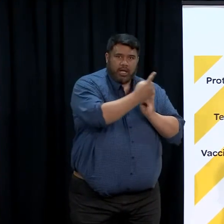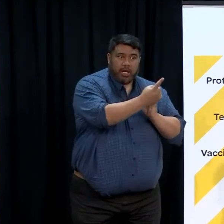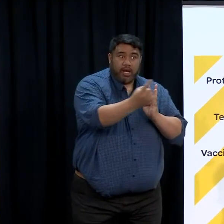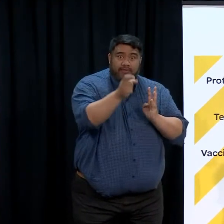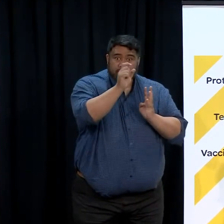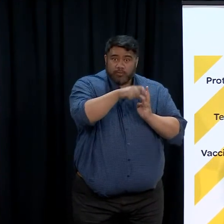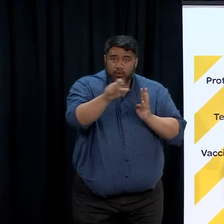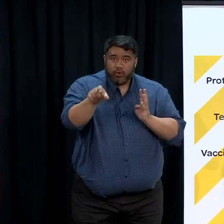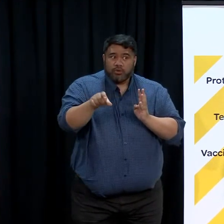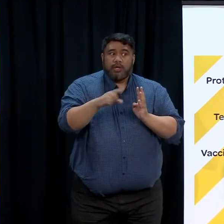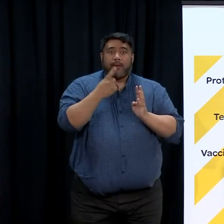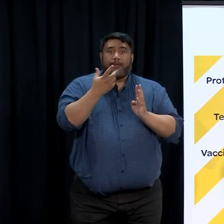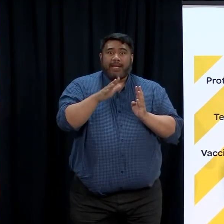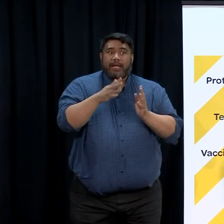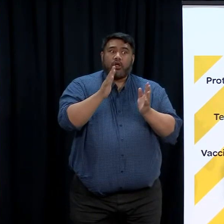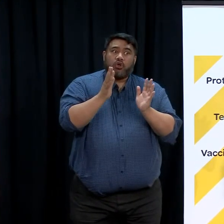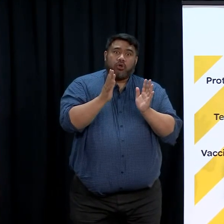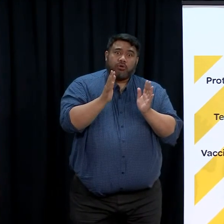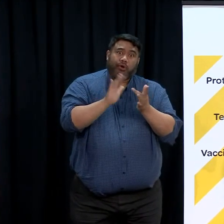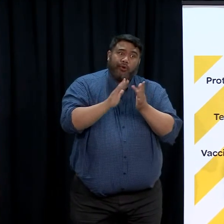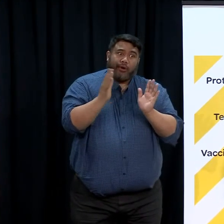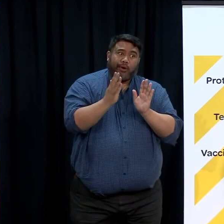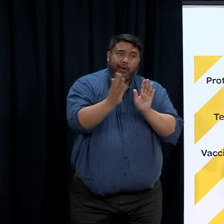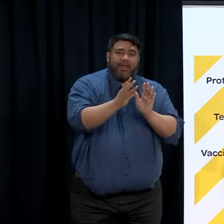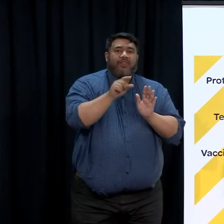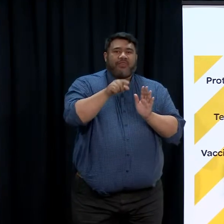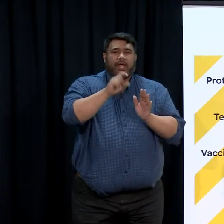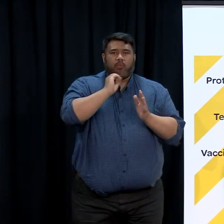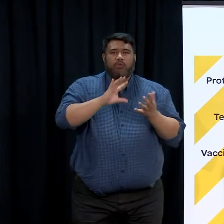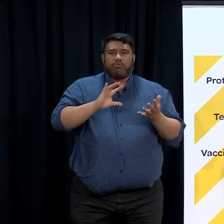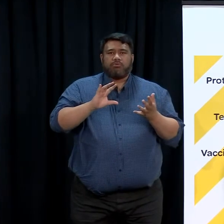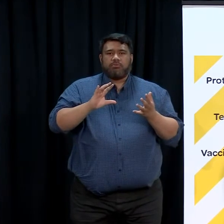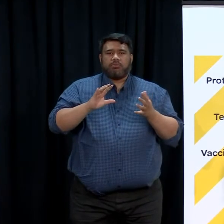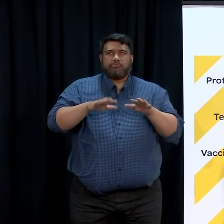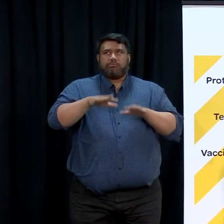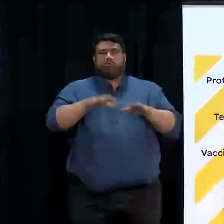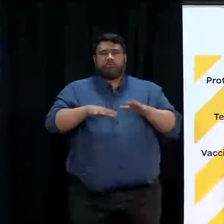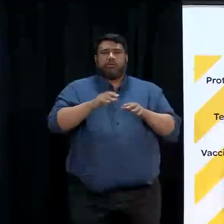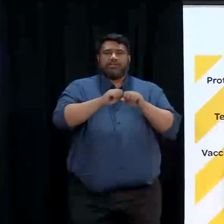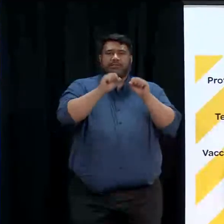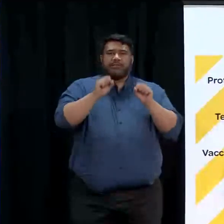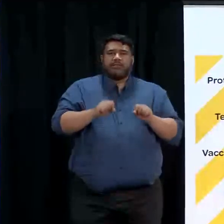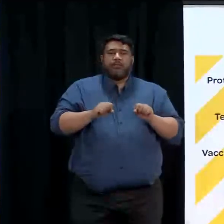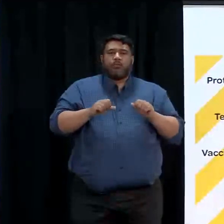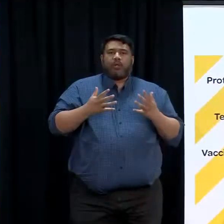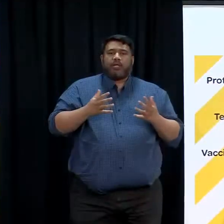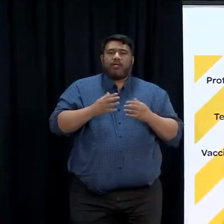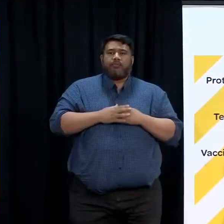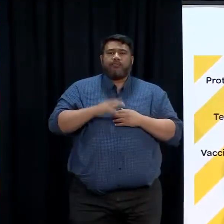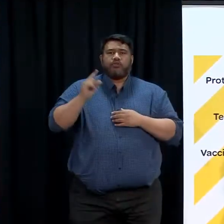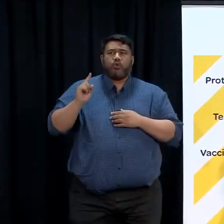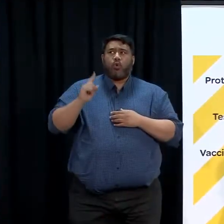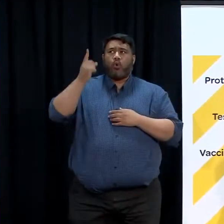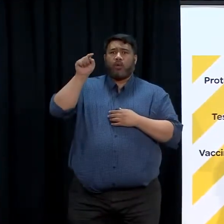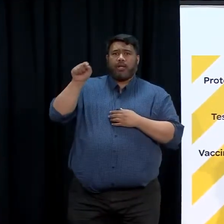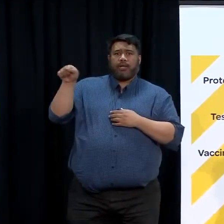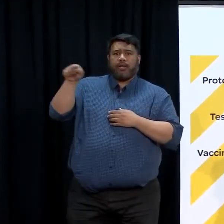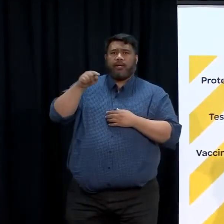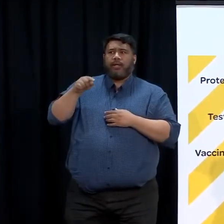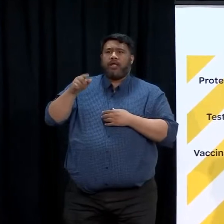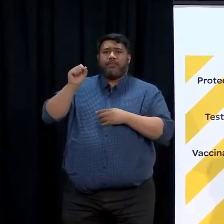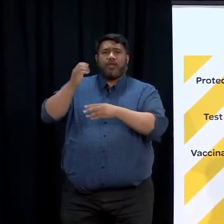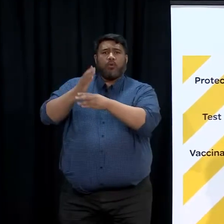strain on the system. So there are two things. One is we're now having delegation out of Auckland. They're delegating quite a